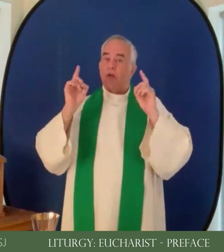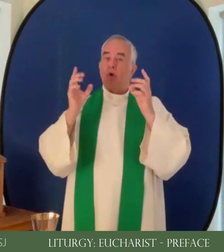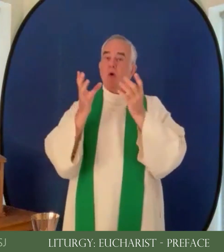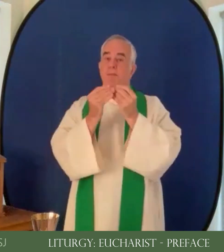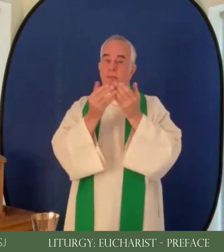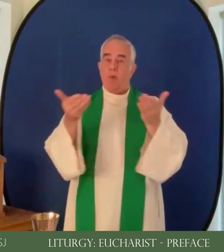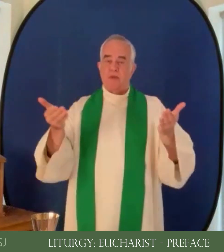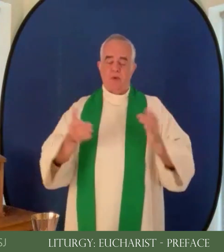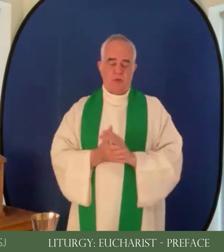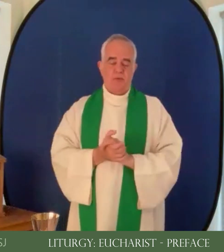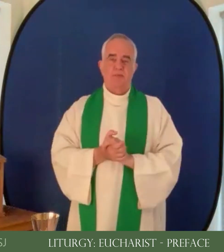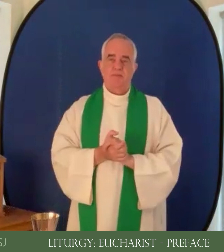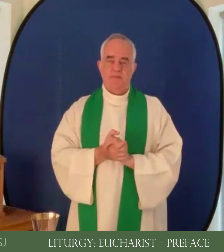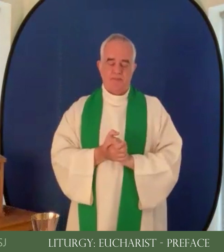The Lord be with you.